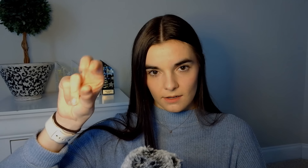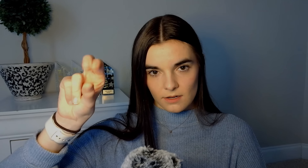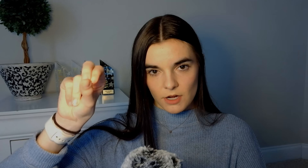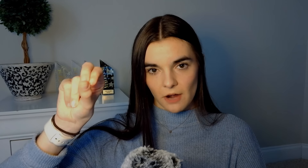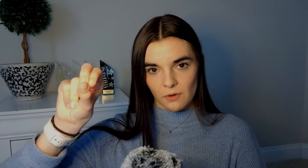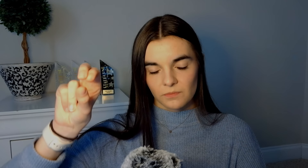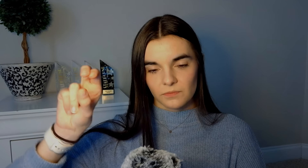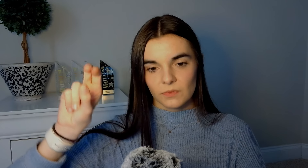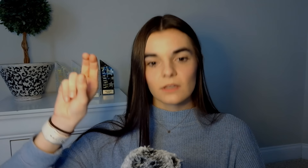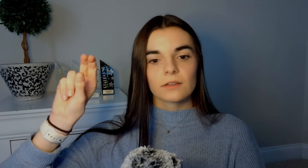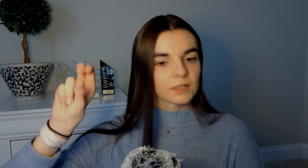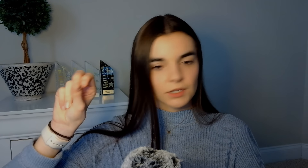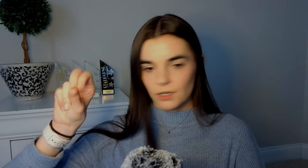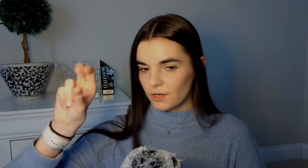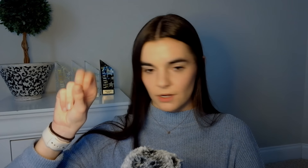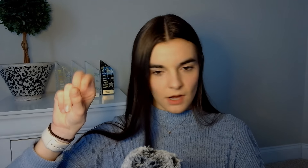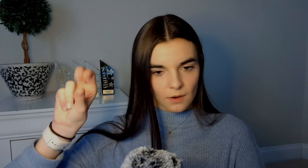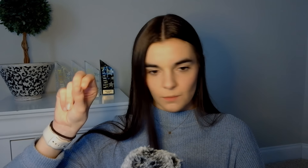no, no,